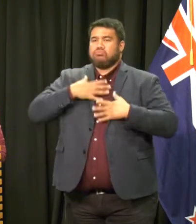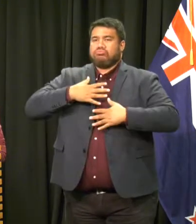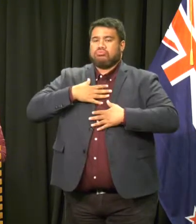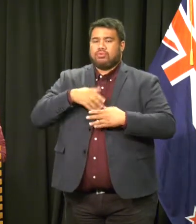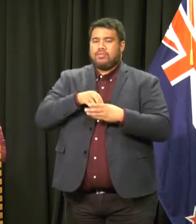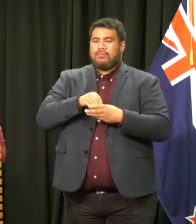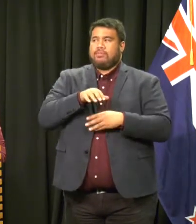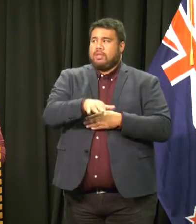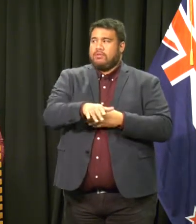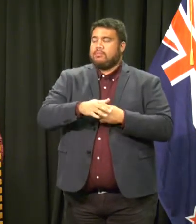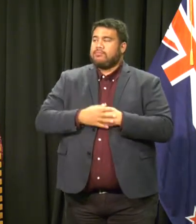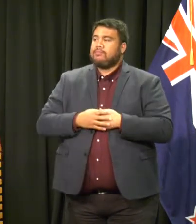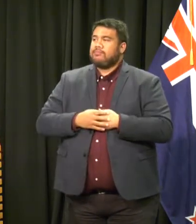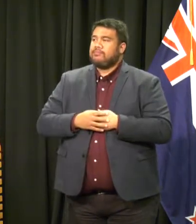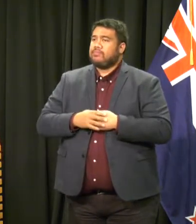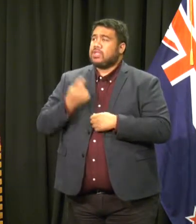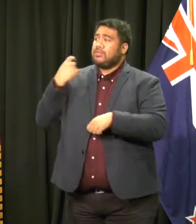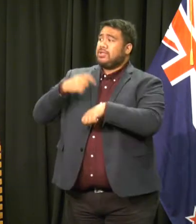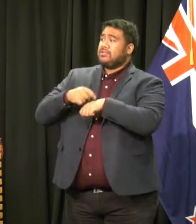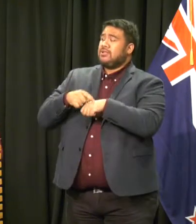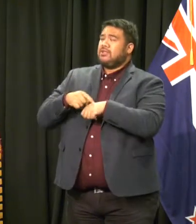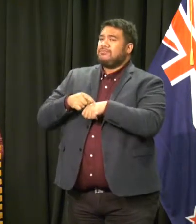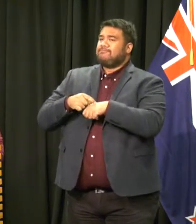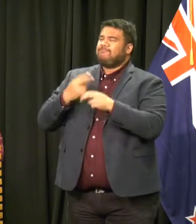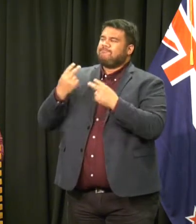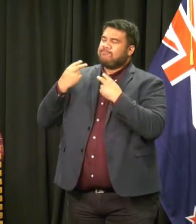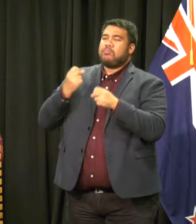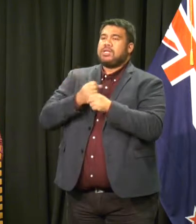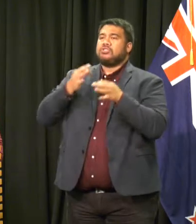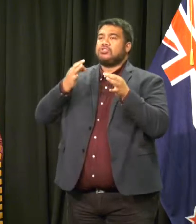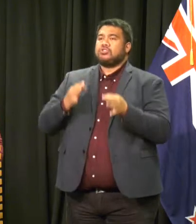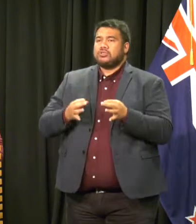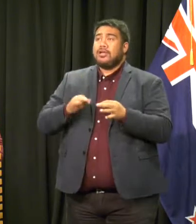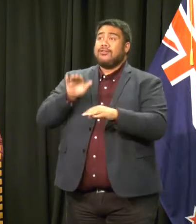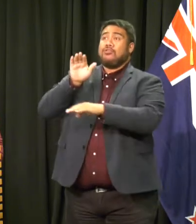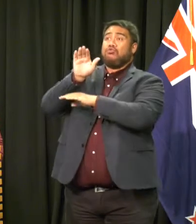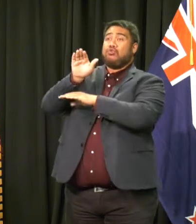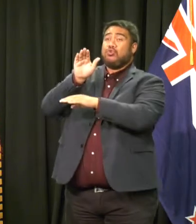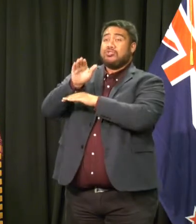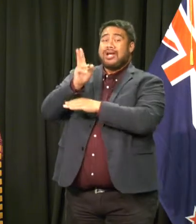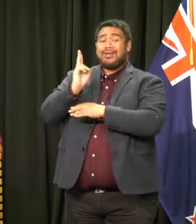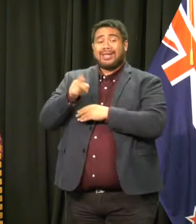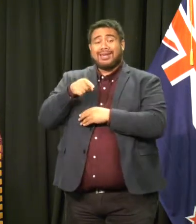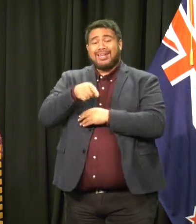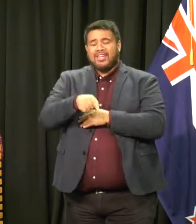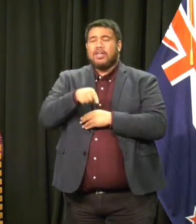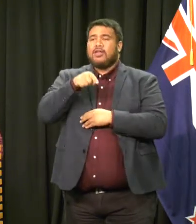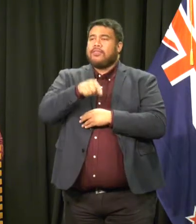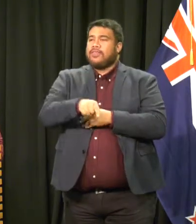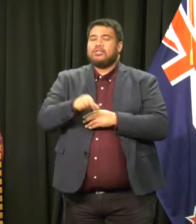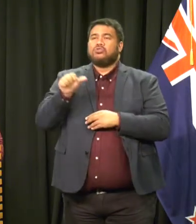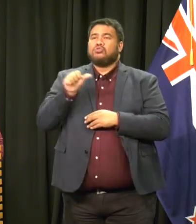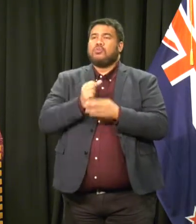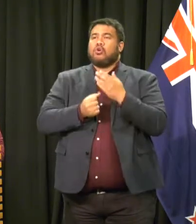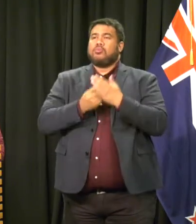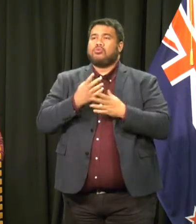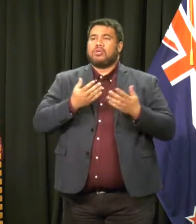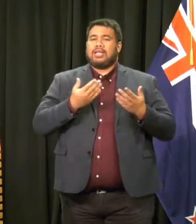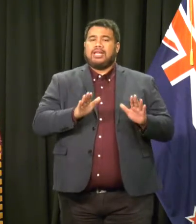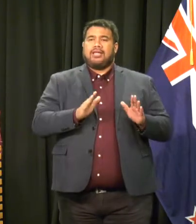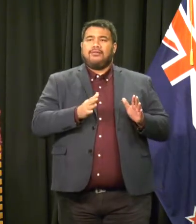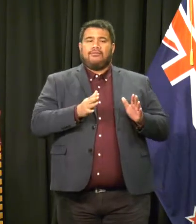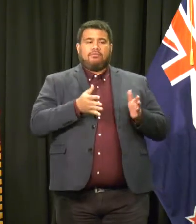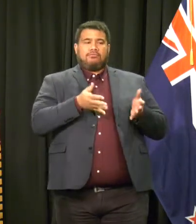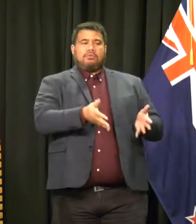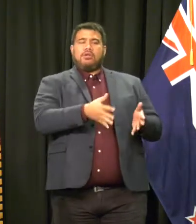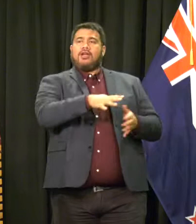place. Decision at that point was made that actually in the future this should now be just an opportunity to leave it with families, keeping